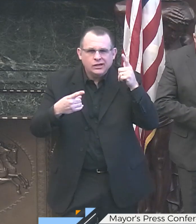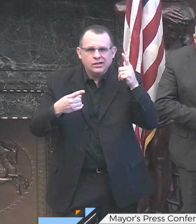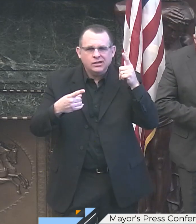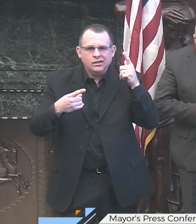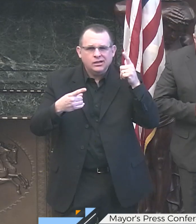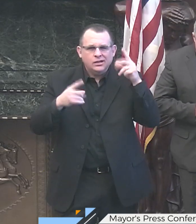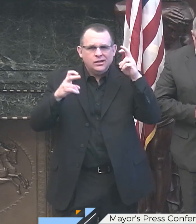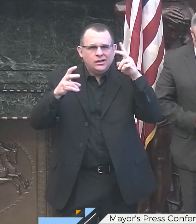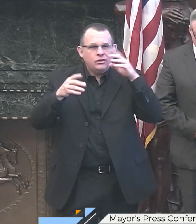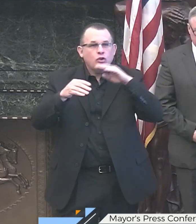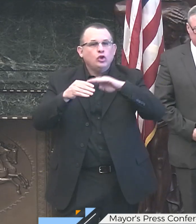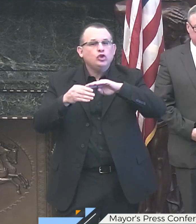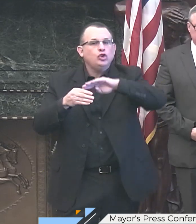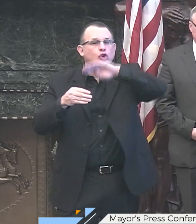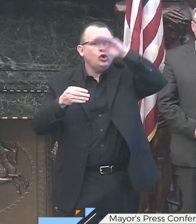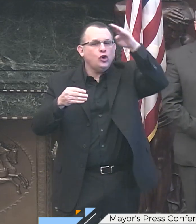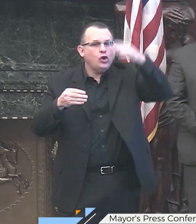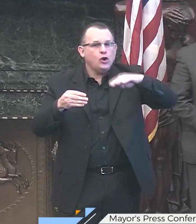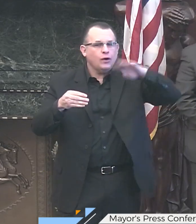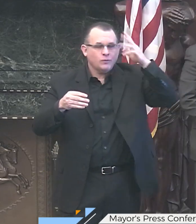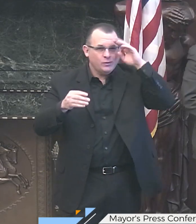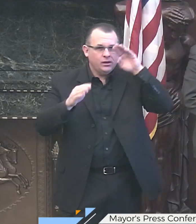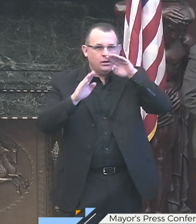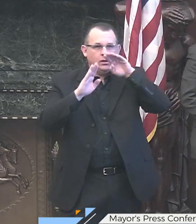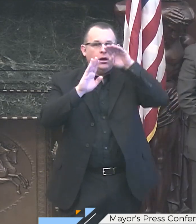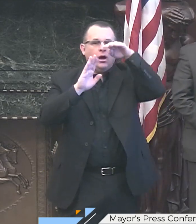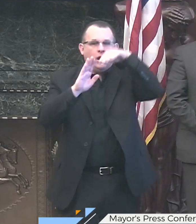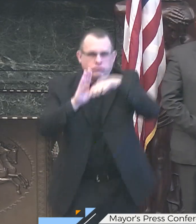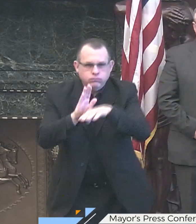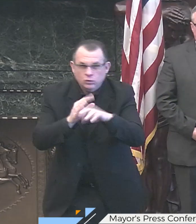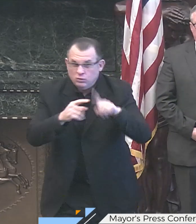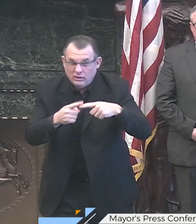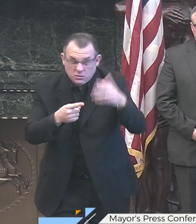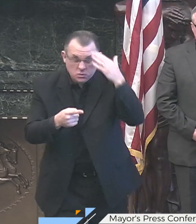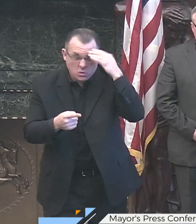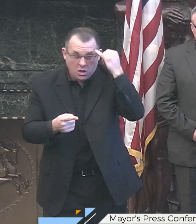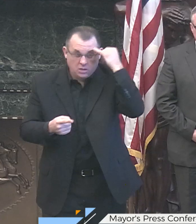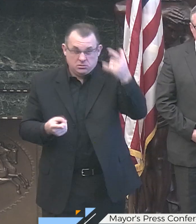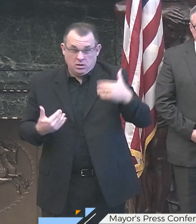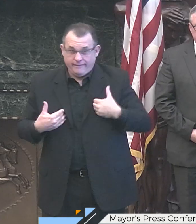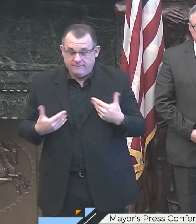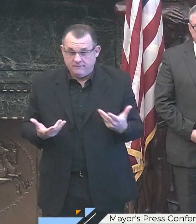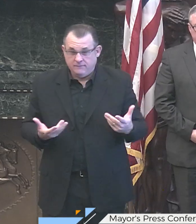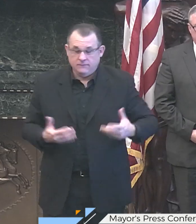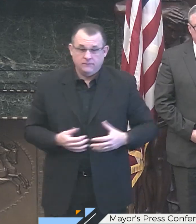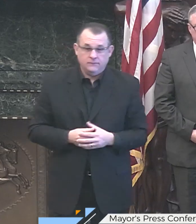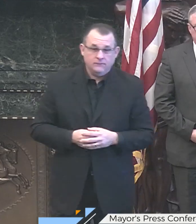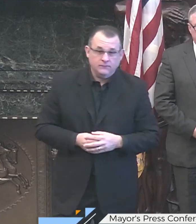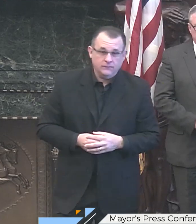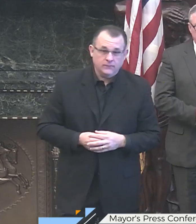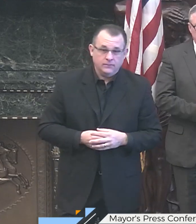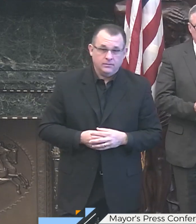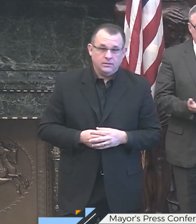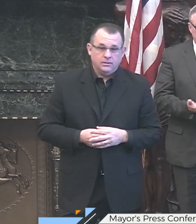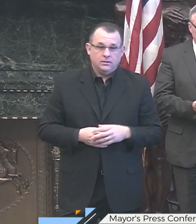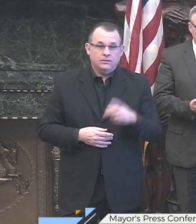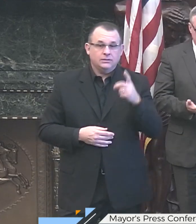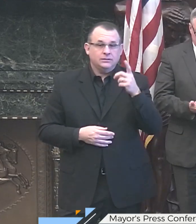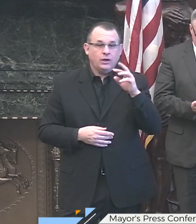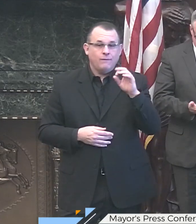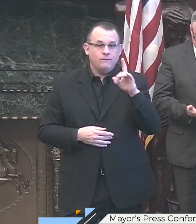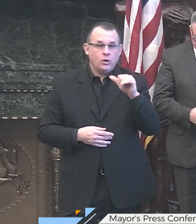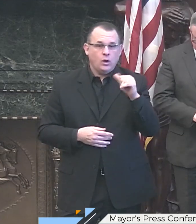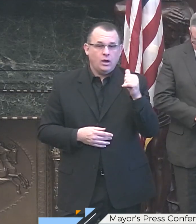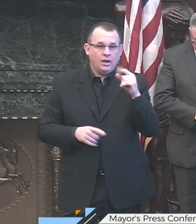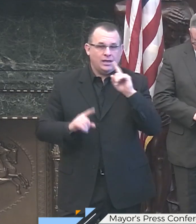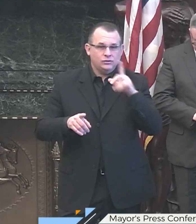about? Can you look forward and see where you think that might be actually able to happen? You know, it's very, very difficult to predict the future here, and